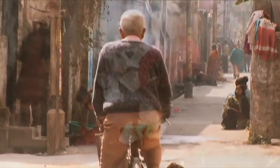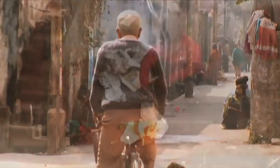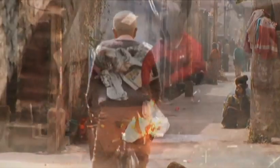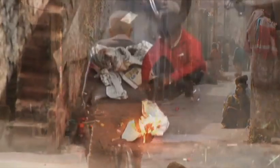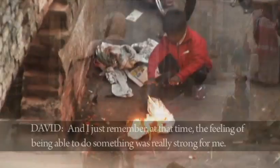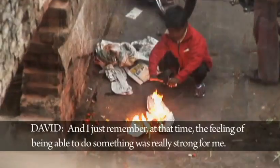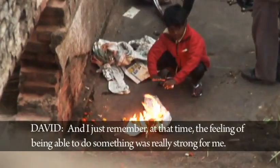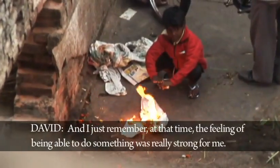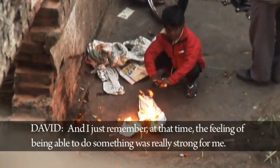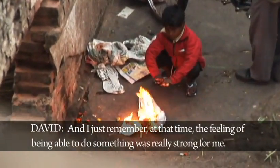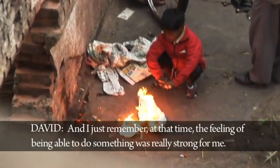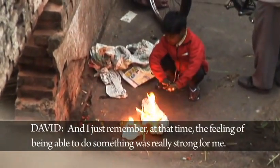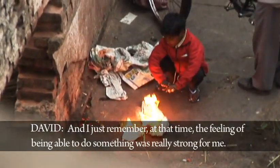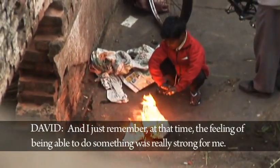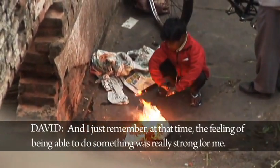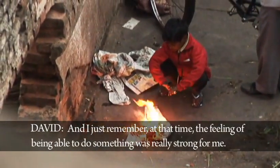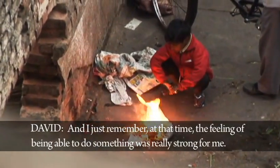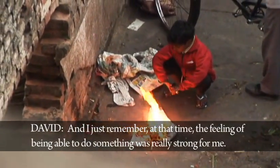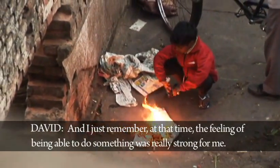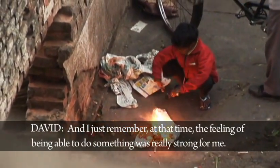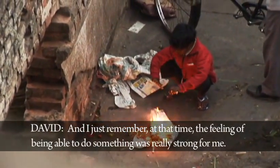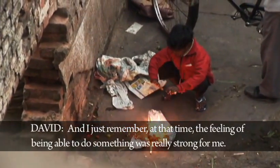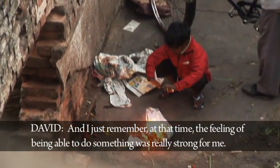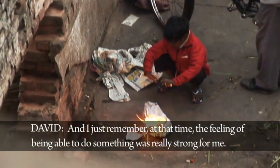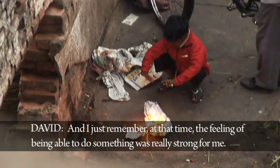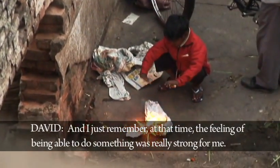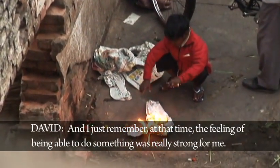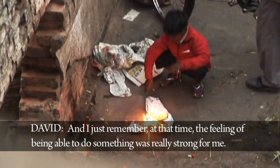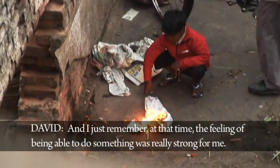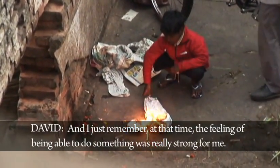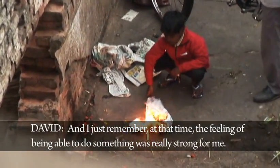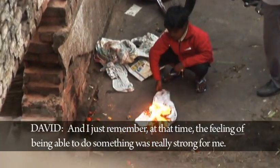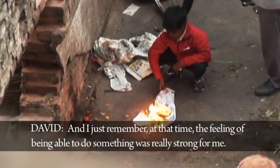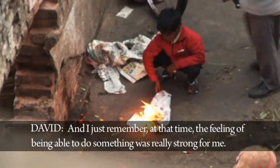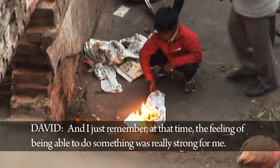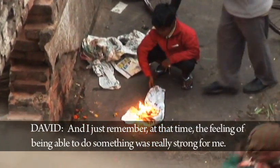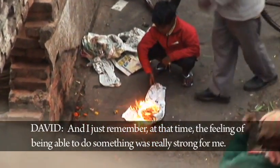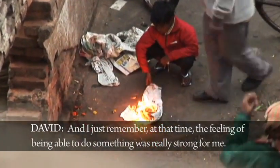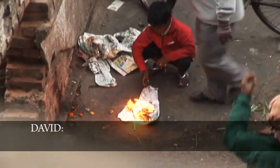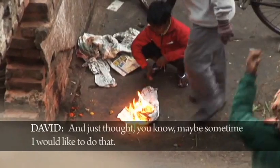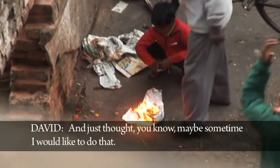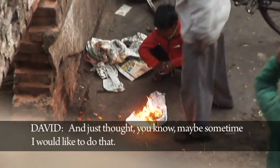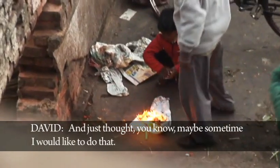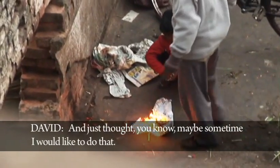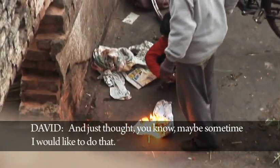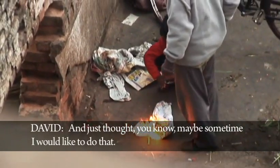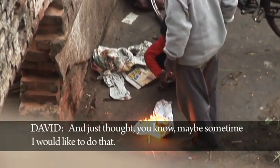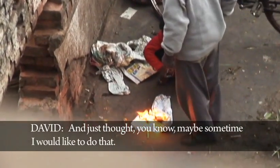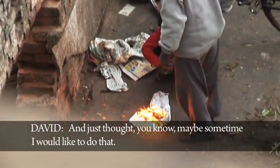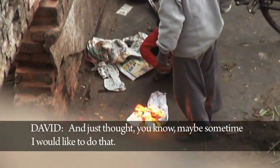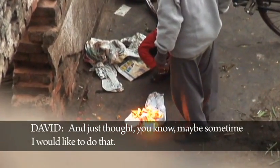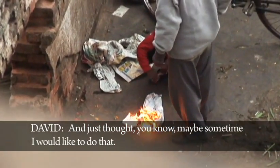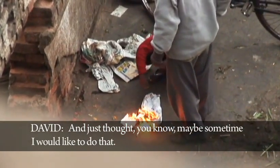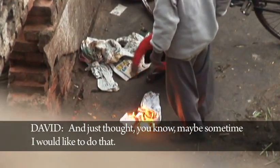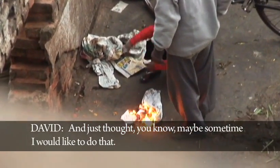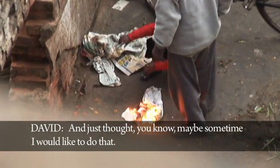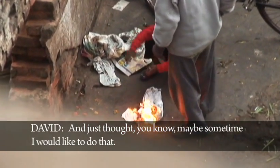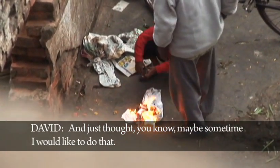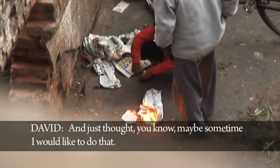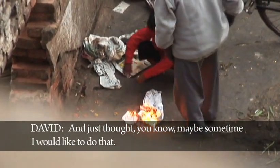And I just remember at that time the feeling of being able to do something was really strong for me. And I just thought, you know, maybe sometime I would